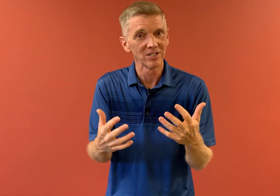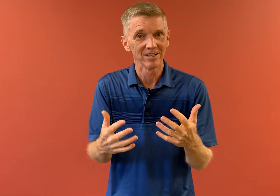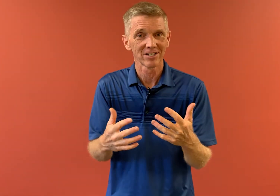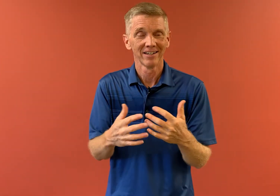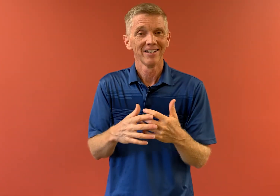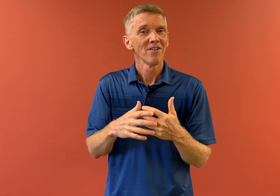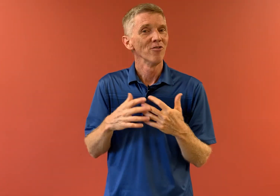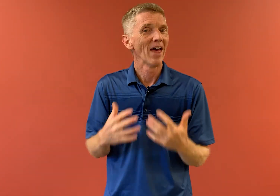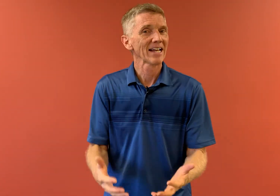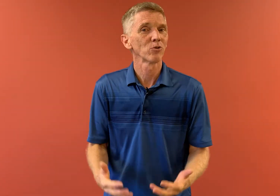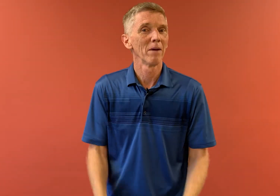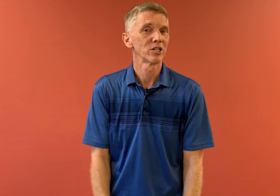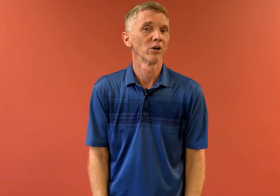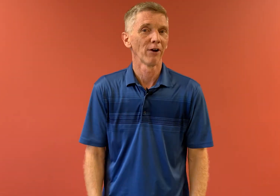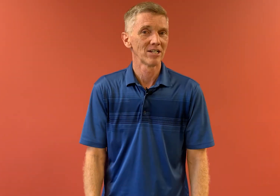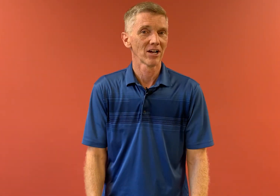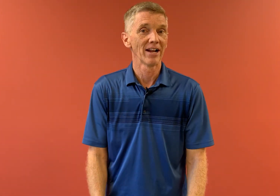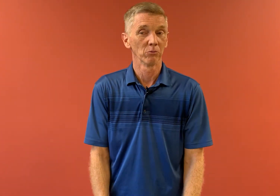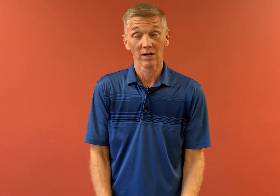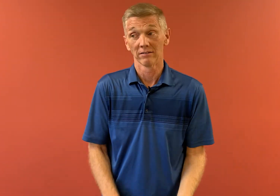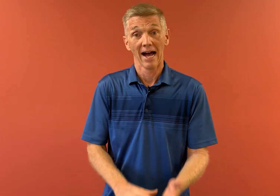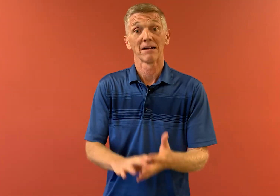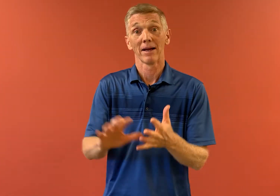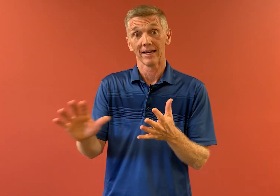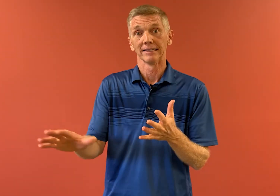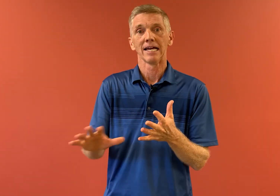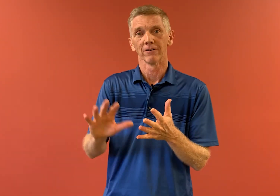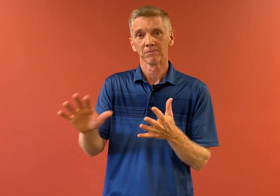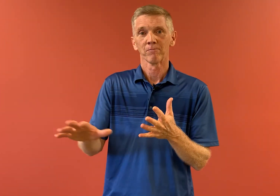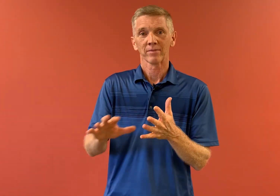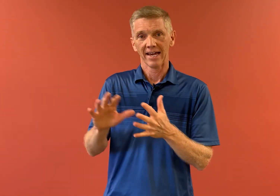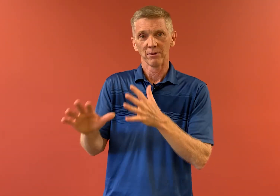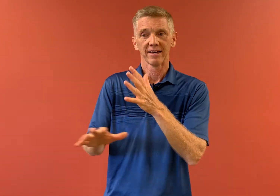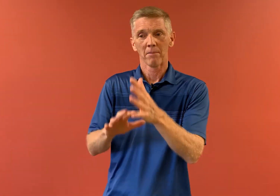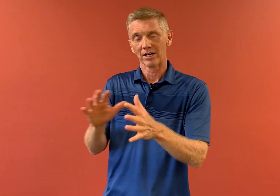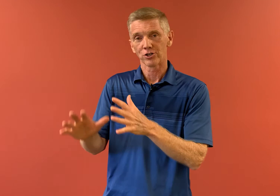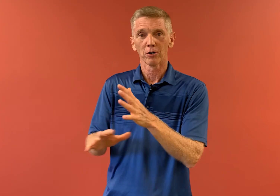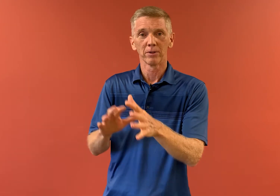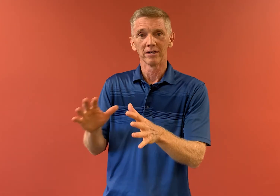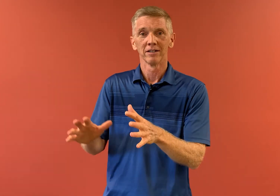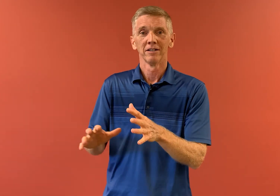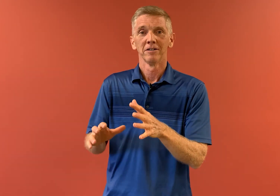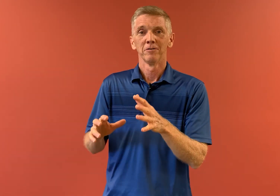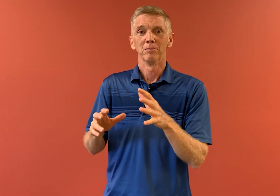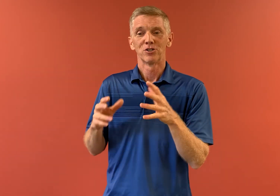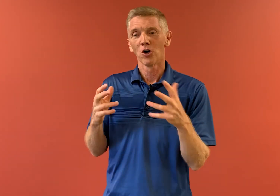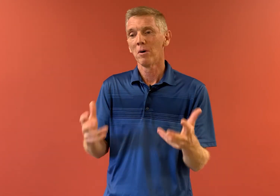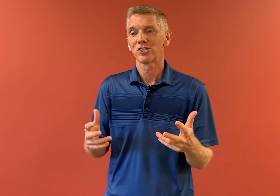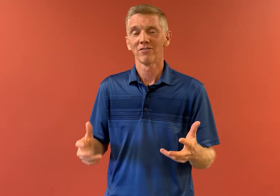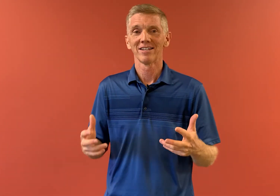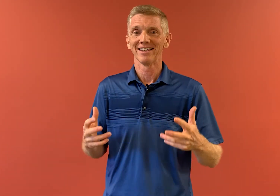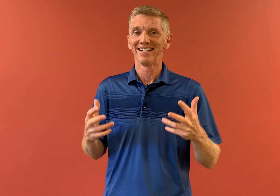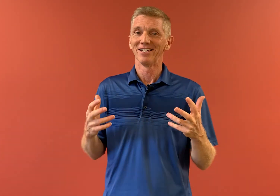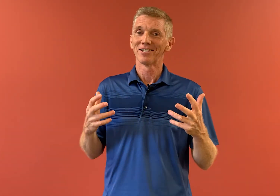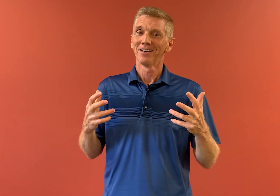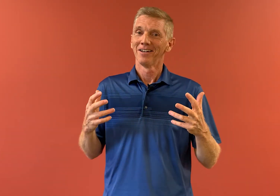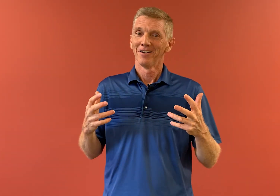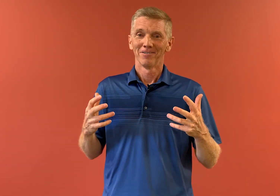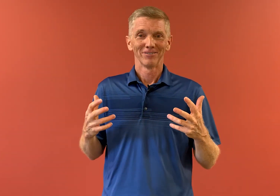Emphasis. That's what makes you a great signer. We'll talk a lot about that later as we think about interpreting. But so much of this is just